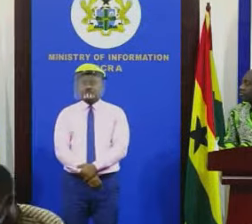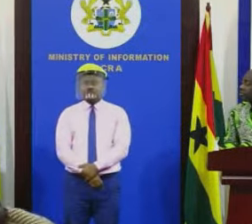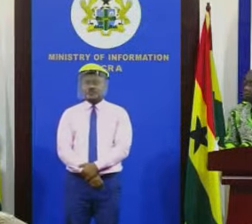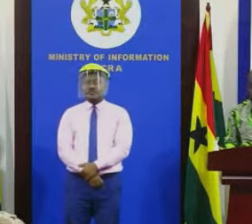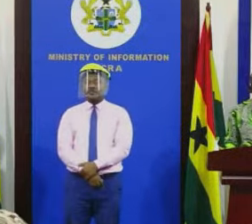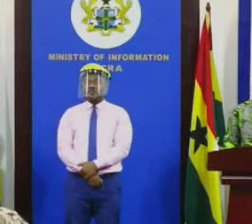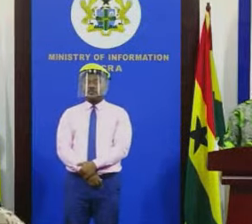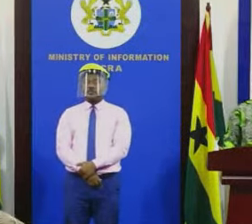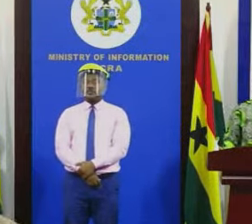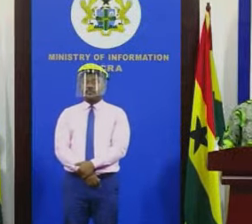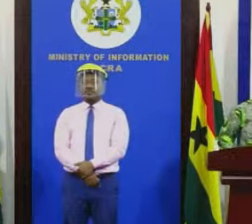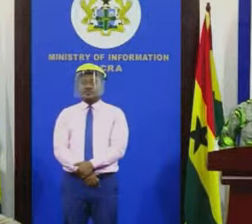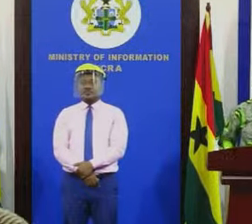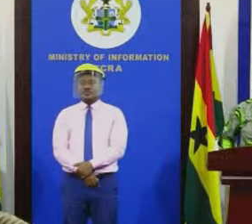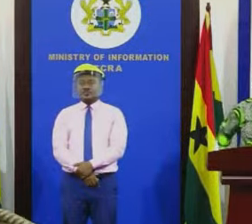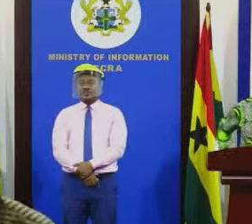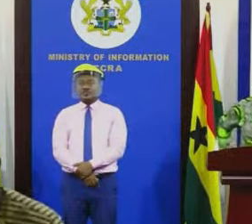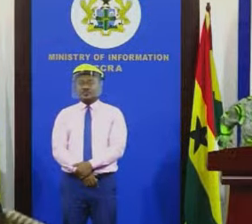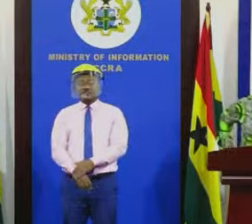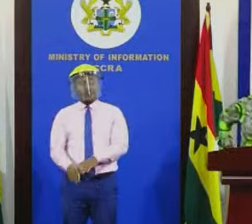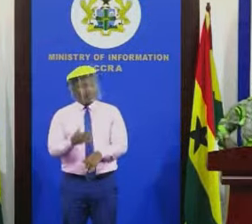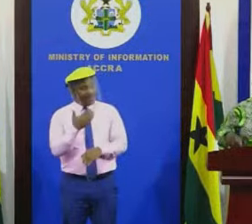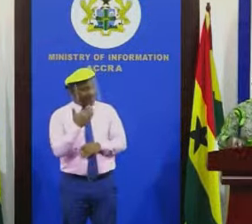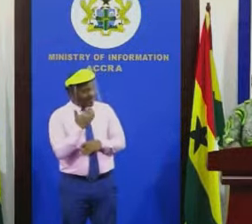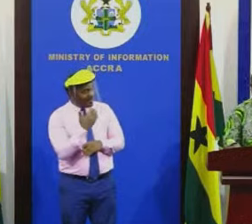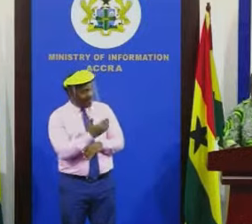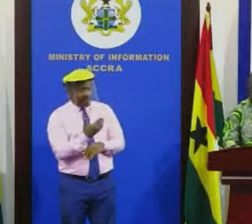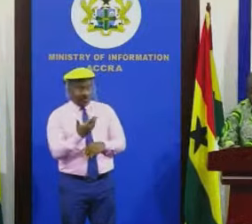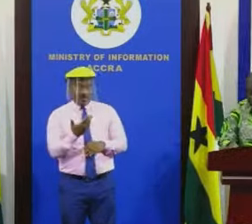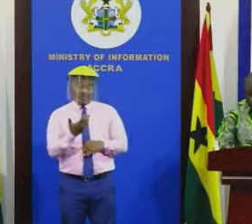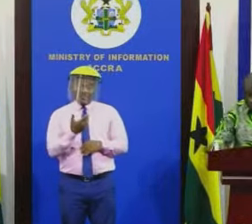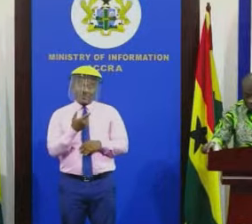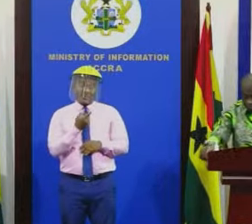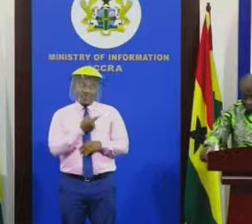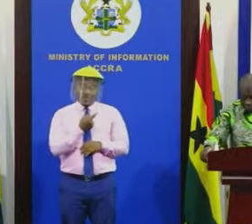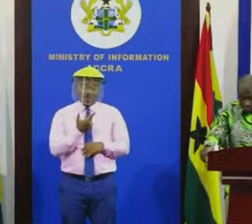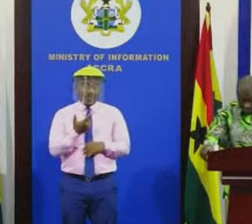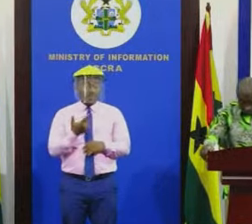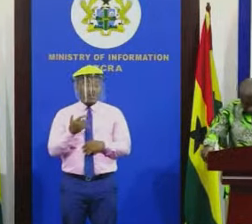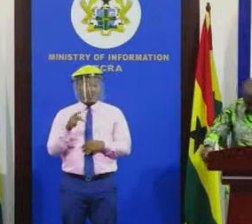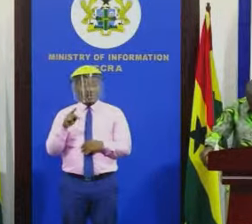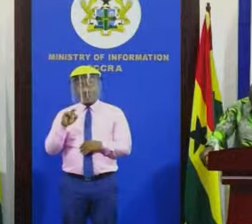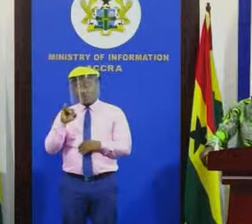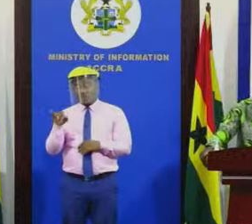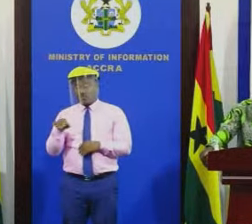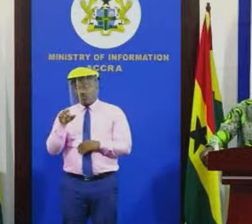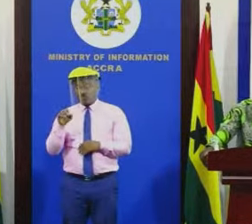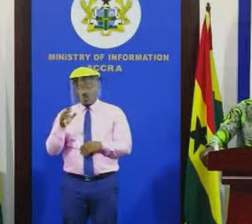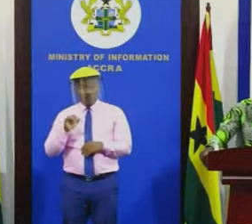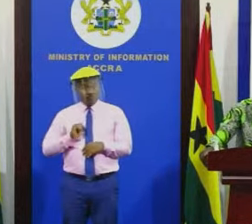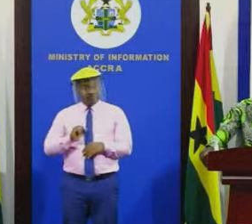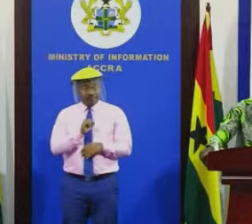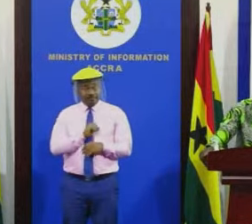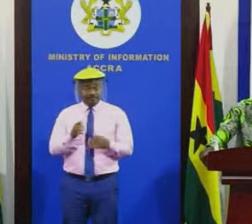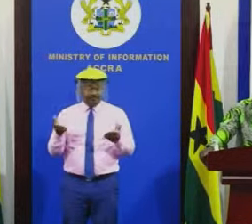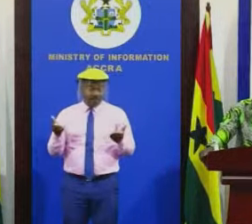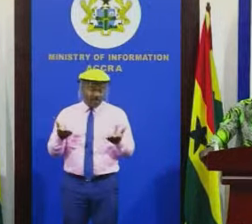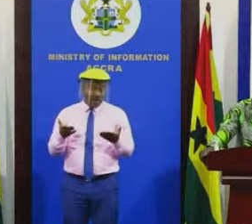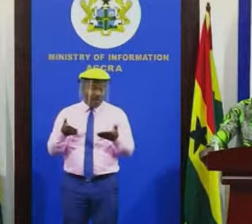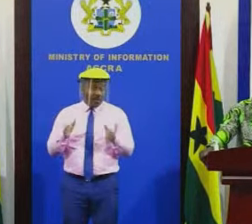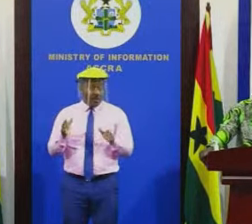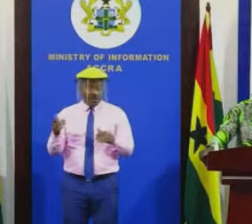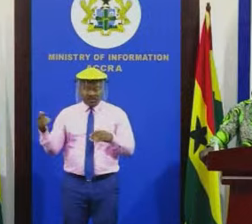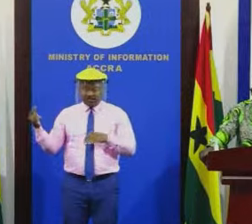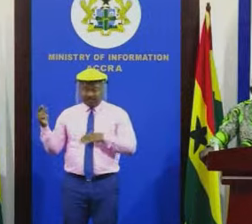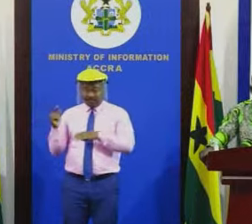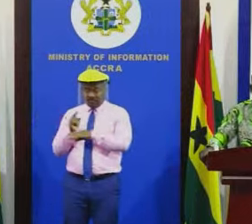Once again, we want to thank the Honorable Minister, Mr. Kojo Ponkrumah, and his staff for providing us